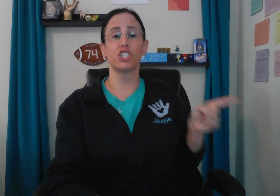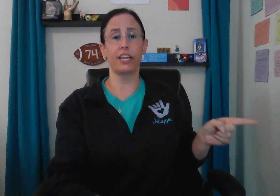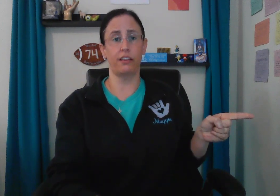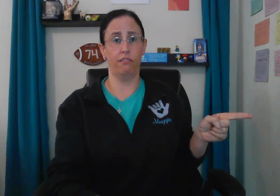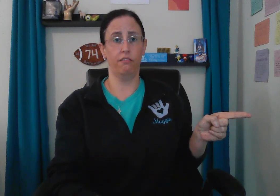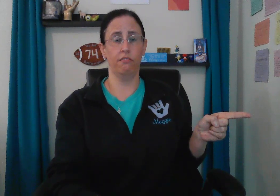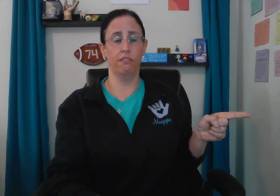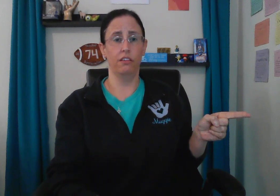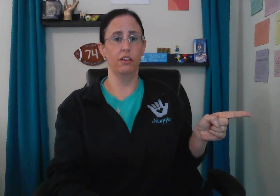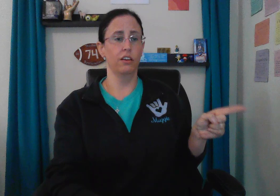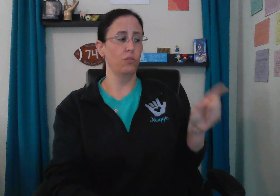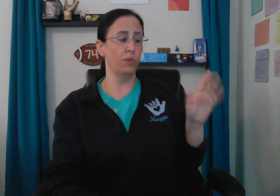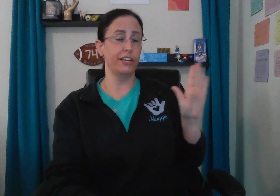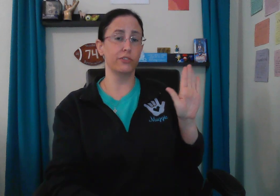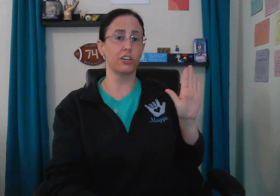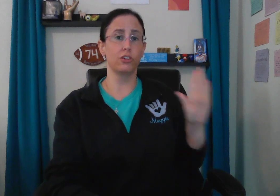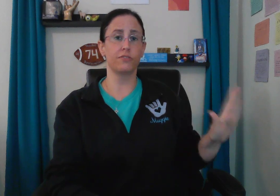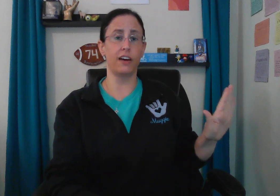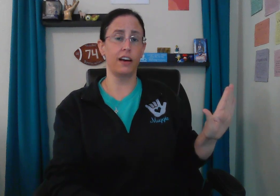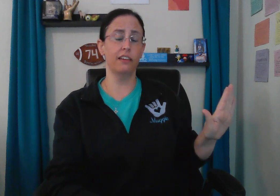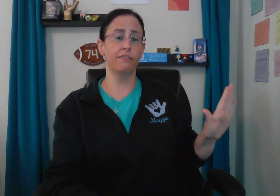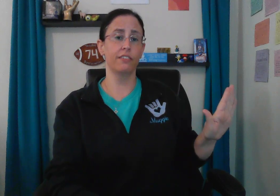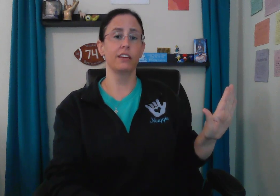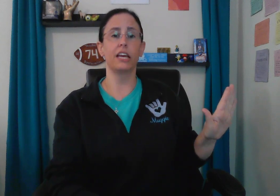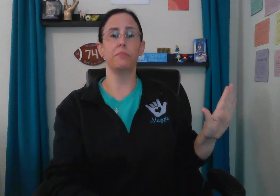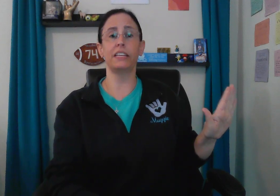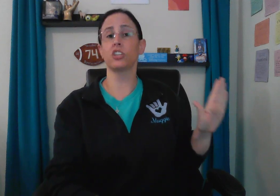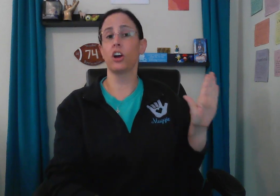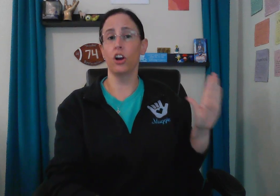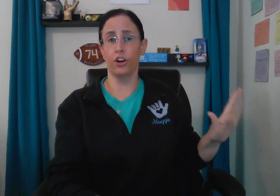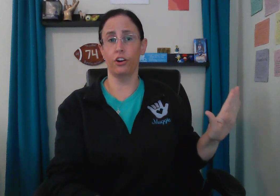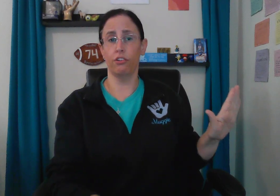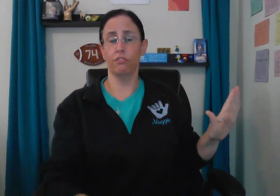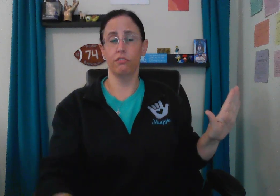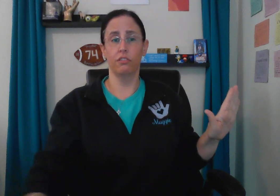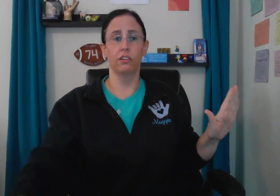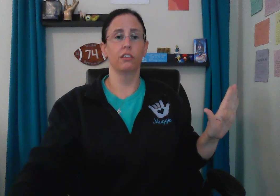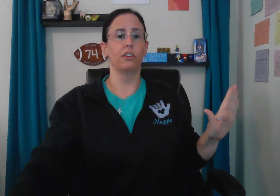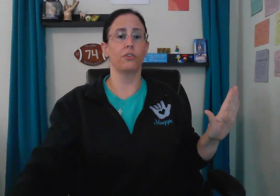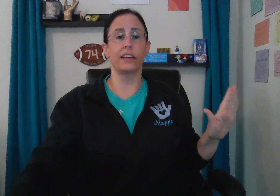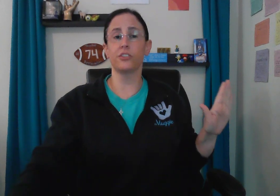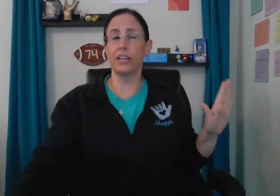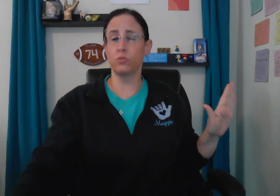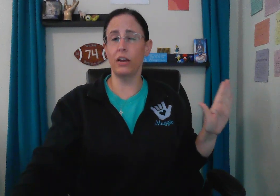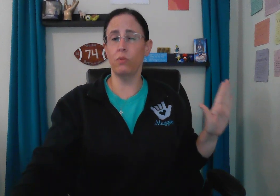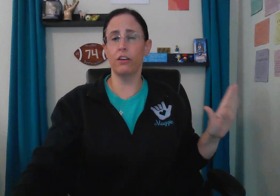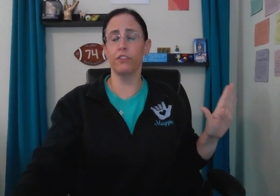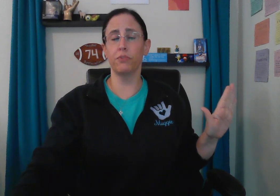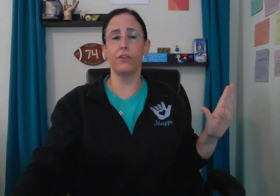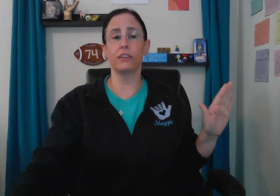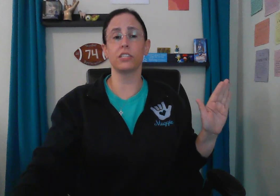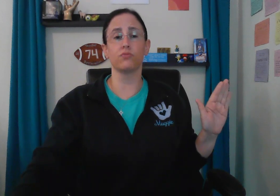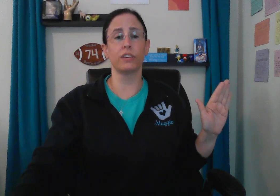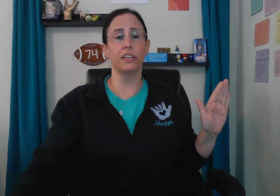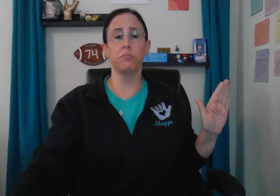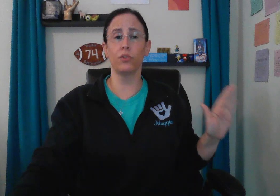she. When I use a closed 5, it means her. Okay, so that's why I went over the pronouns. It's really important